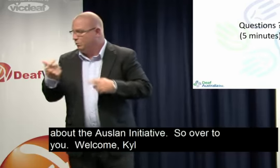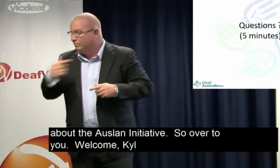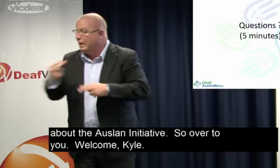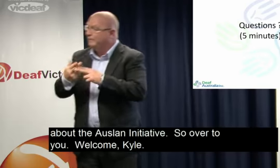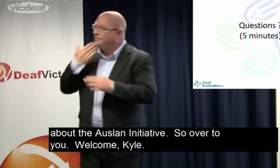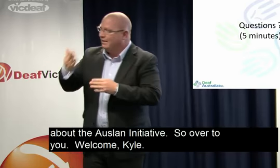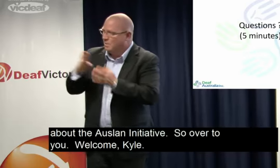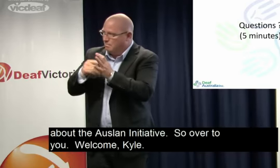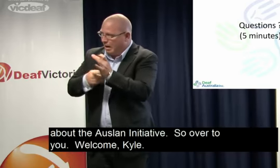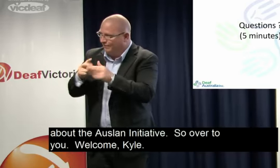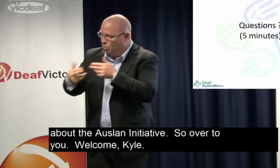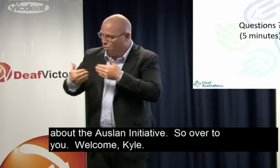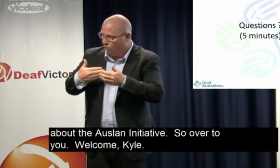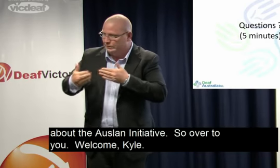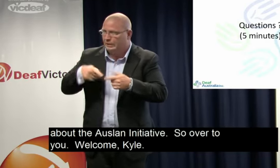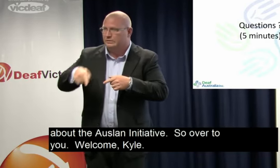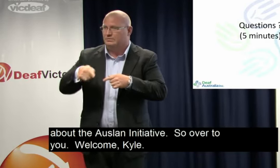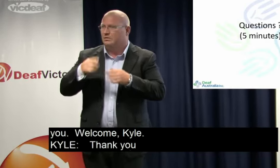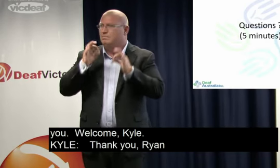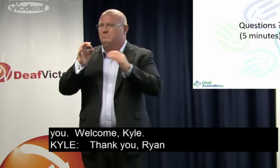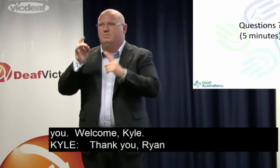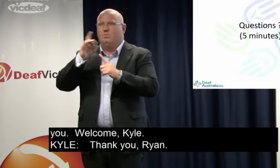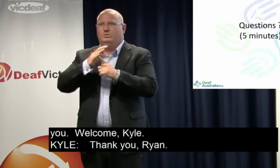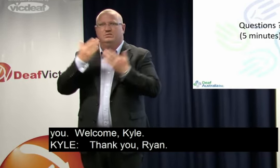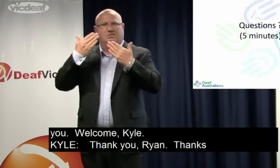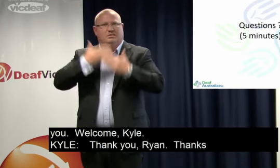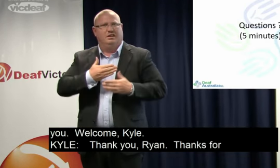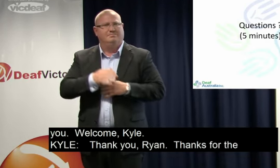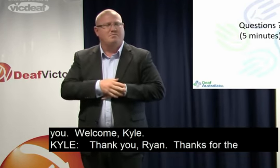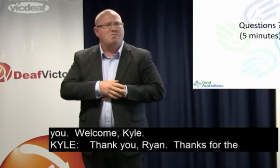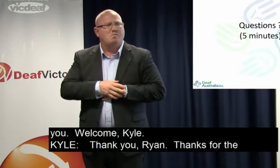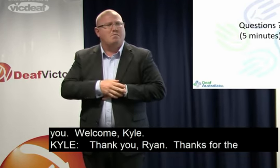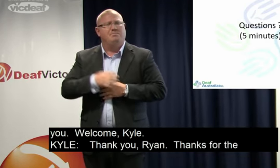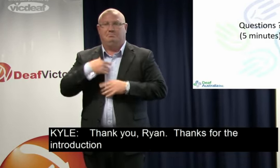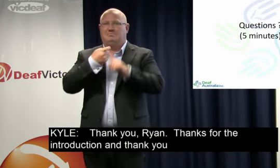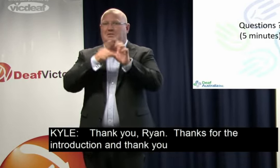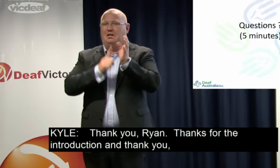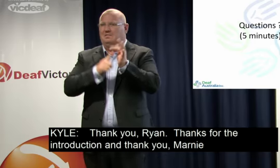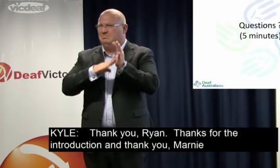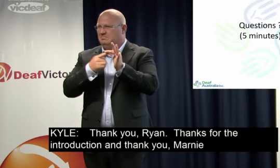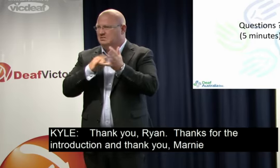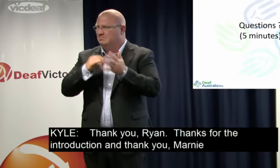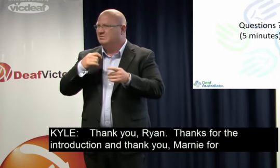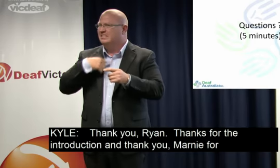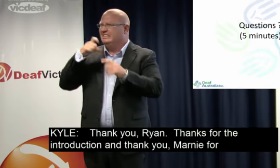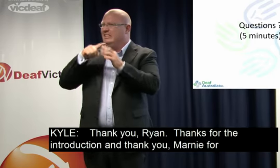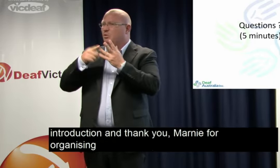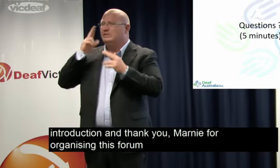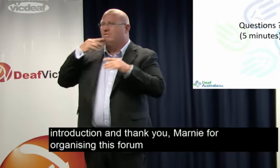Thank you, Ryan. Thanks for the introduction, and thank you, Marnie, for organising this forum. It certainly is an important forum this evening. I'm